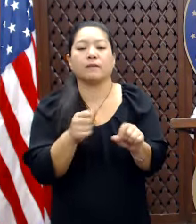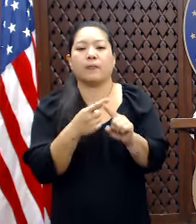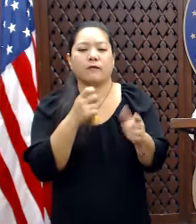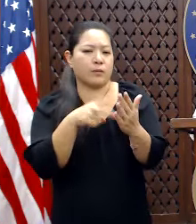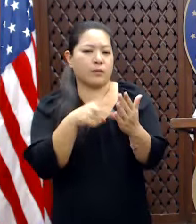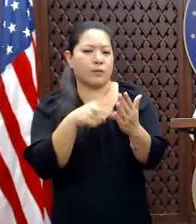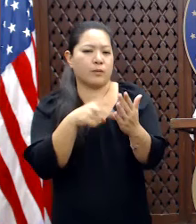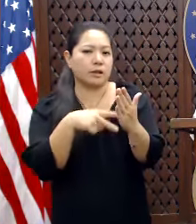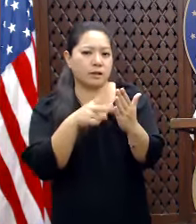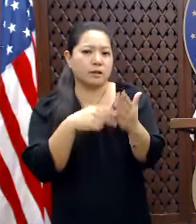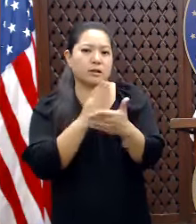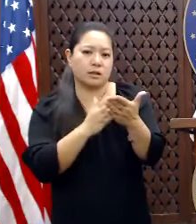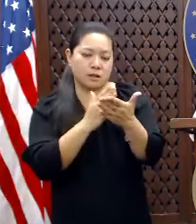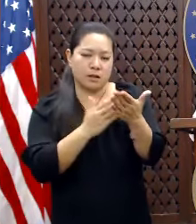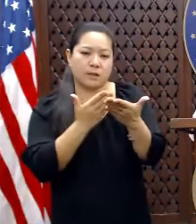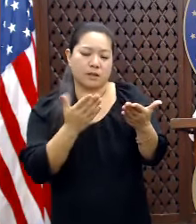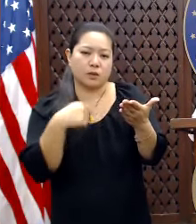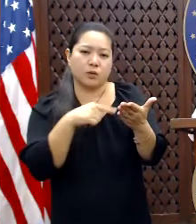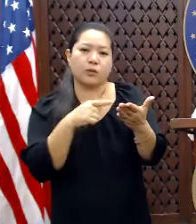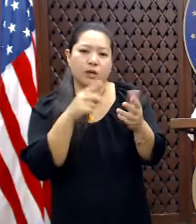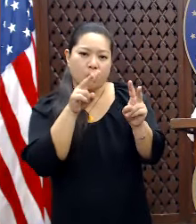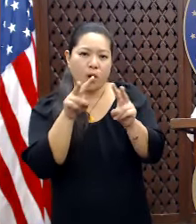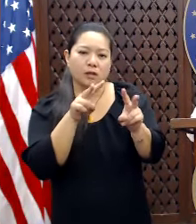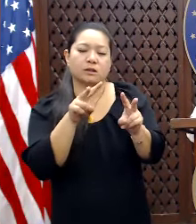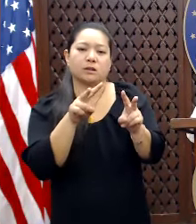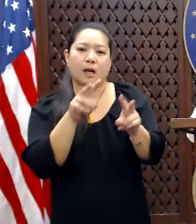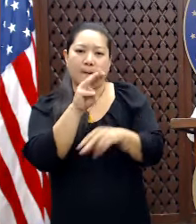reading the literature and the media internationally,